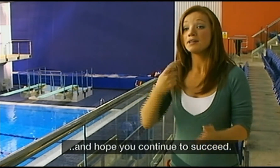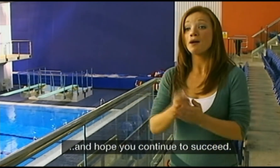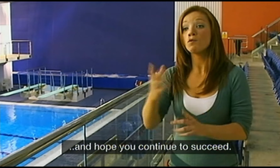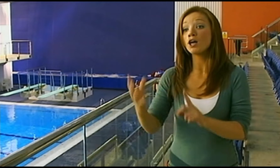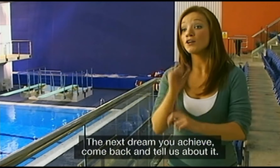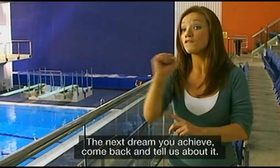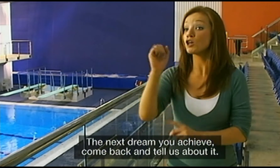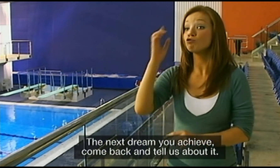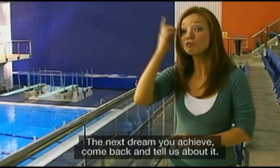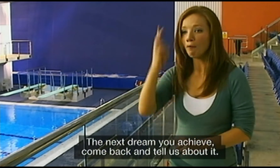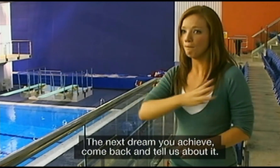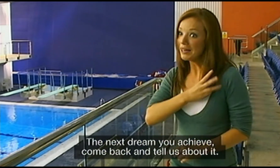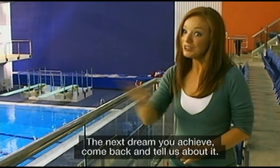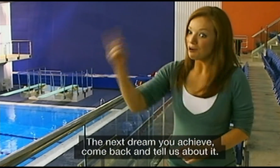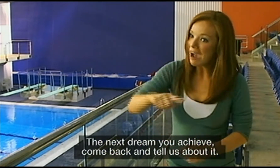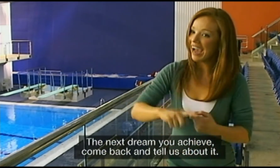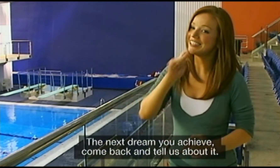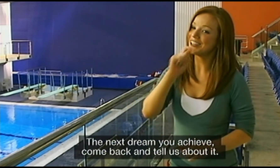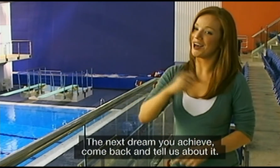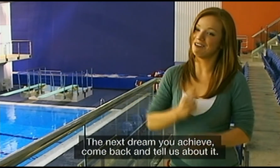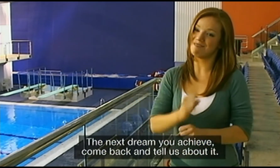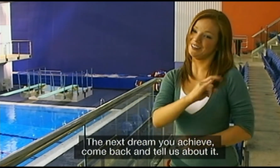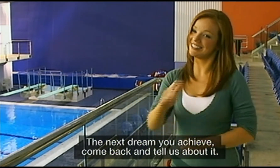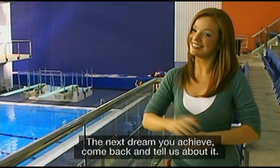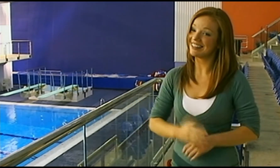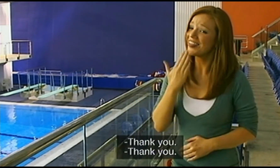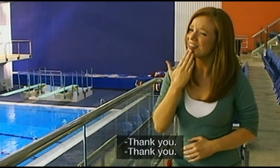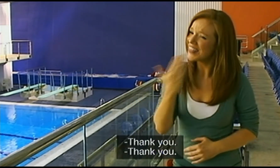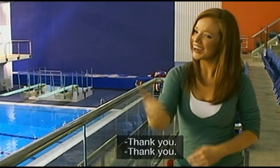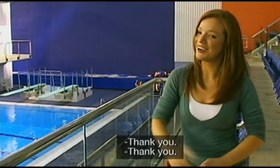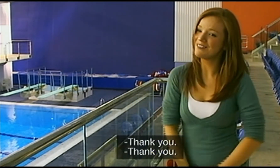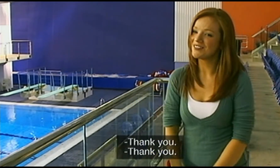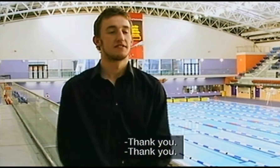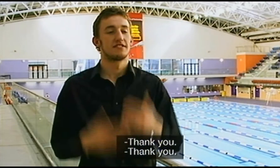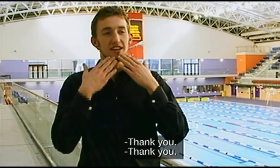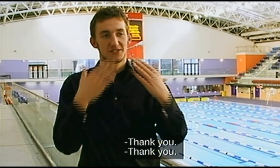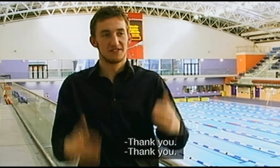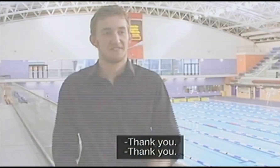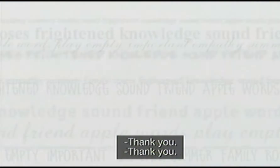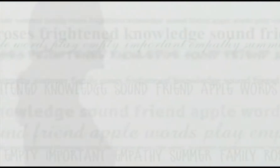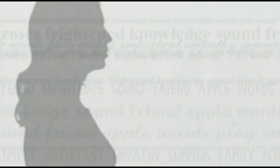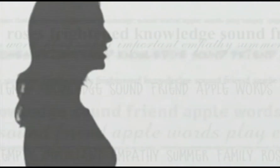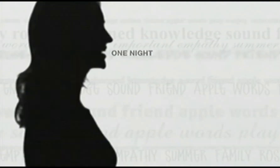The next dream you achieve, please come back and tell us all about it. Thank you. Thank you.